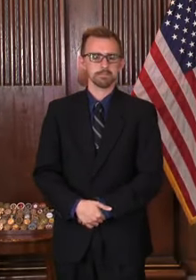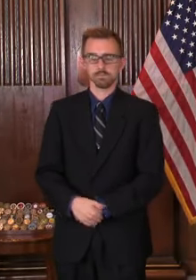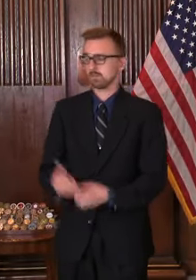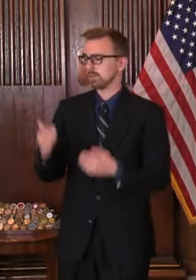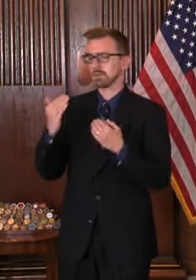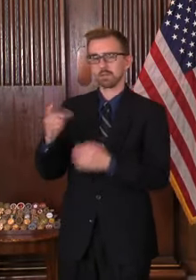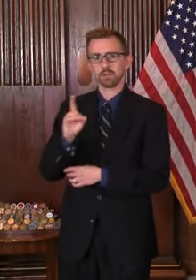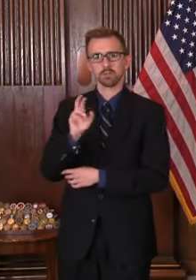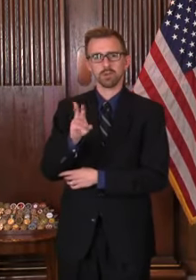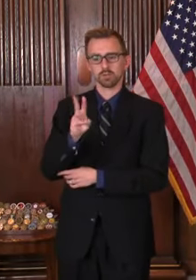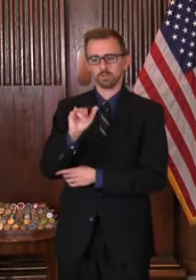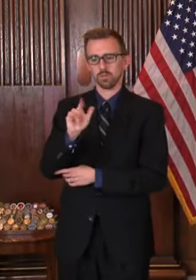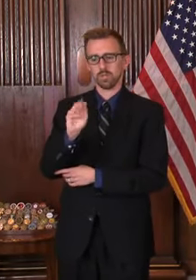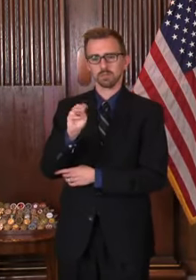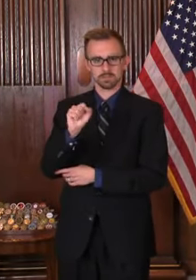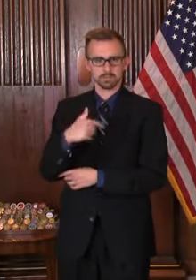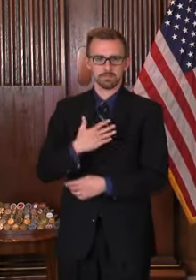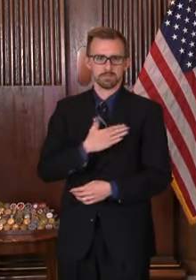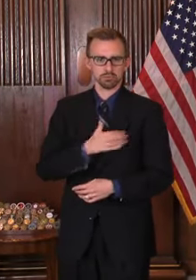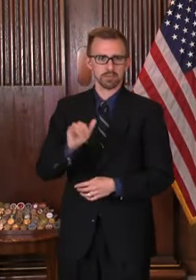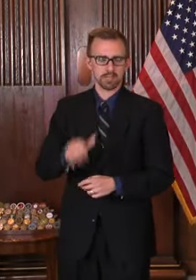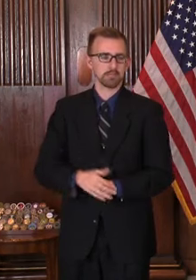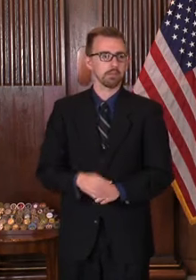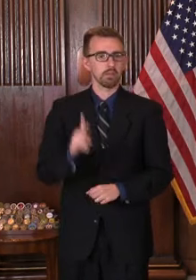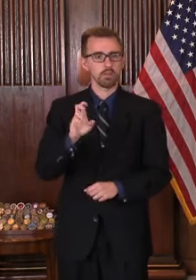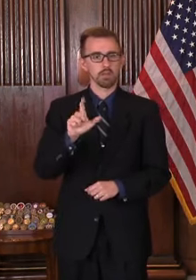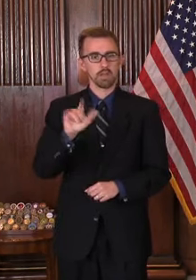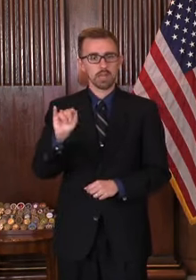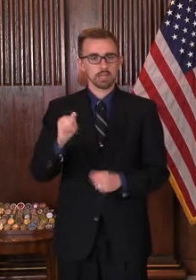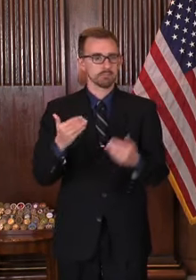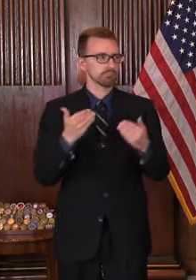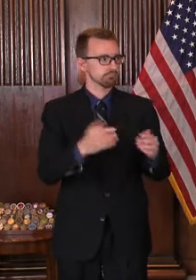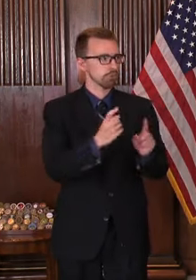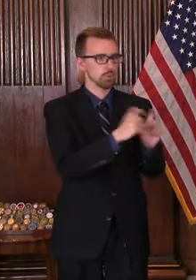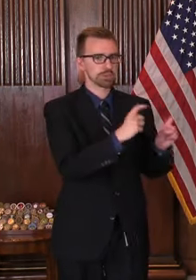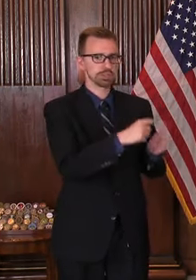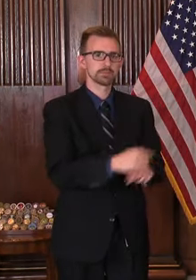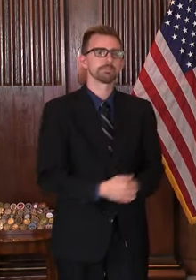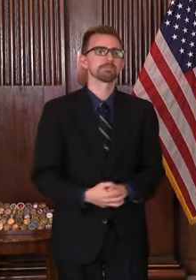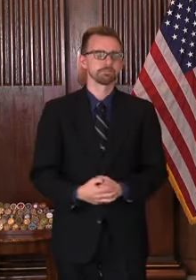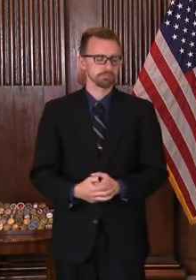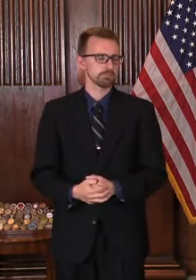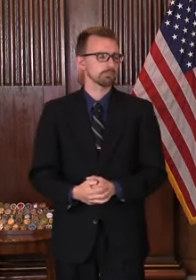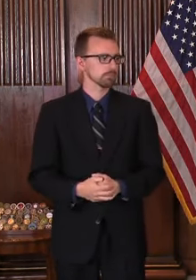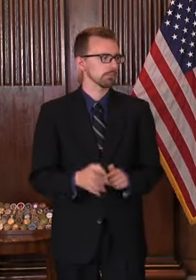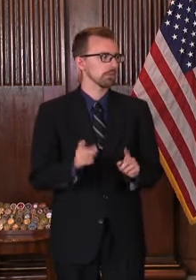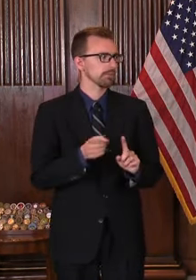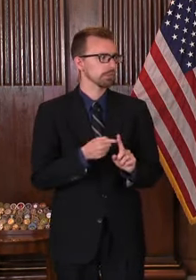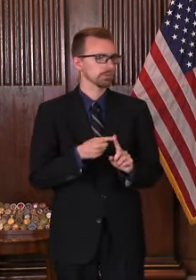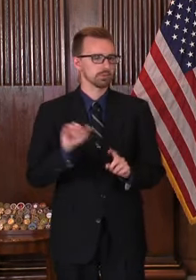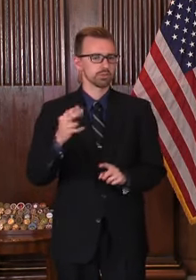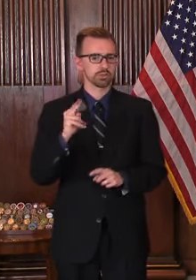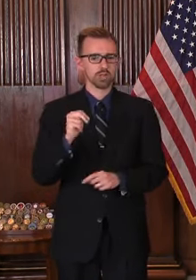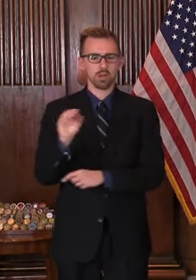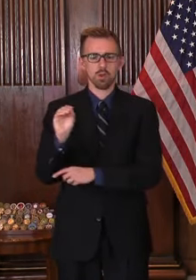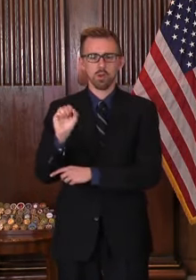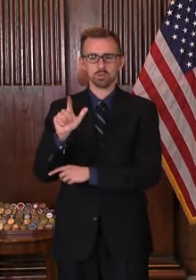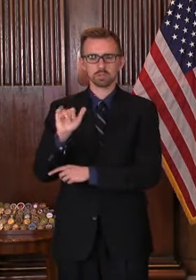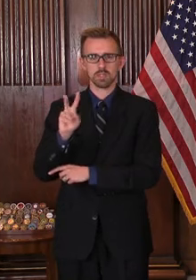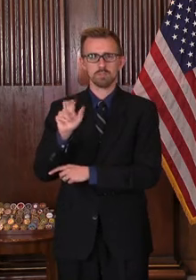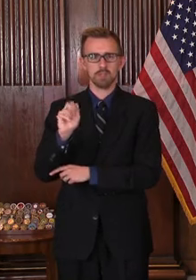Thank you, Dr. Williams. Appreciate it very much. Kelly, let's go to questions. All right, thank you, Governor. The first question is from John O'Sullivan,